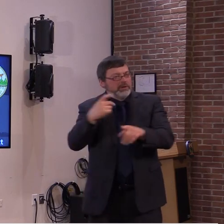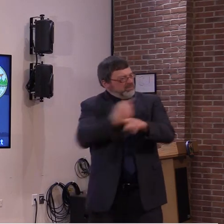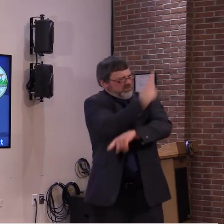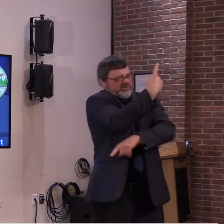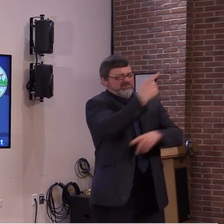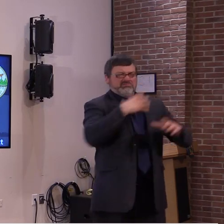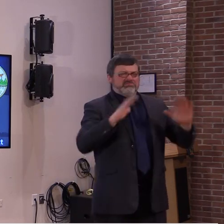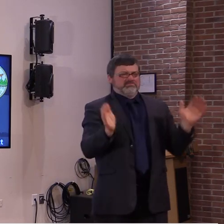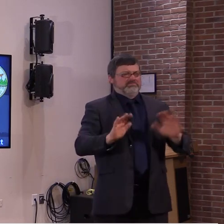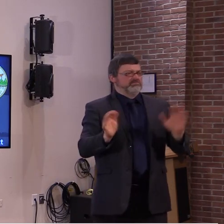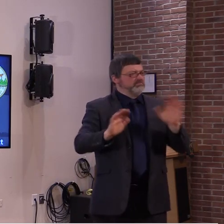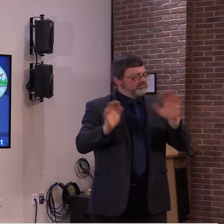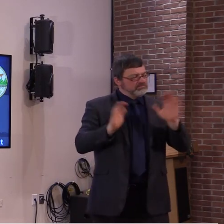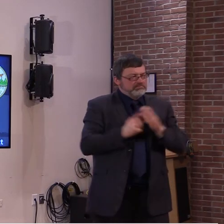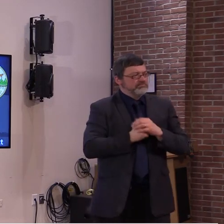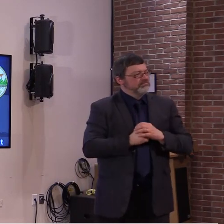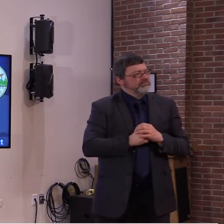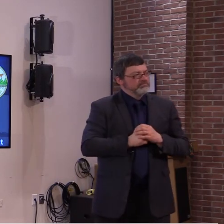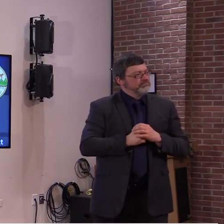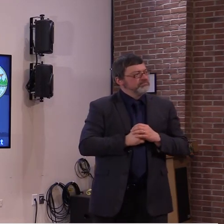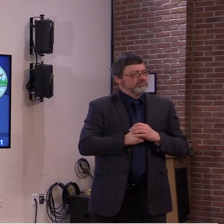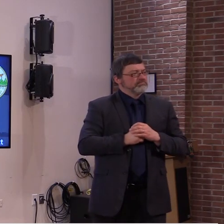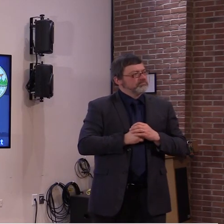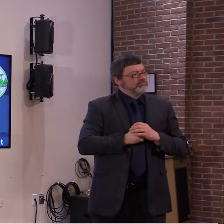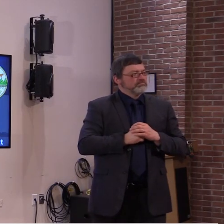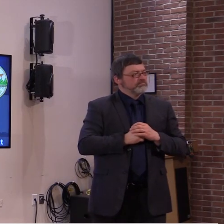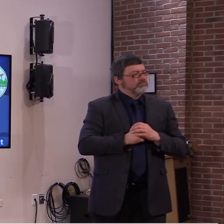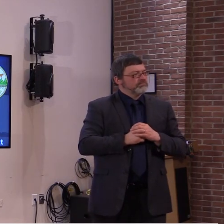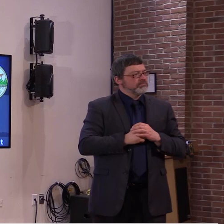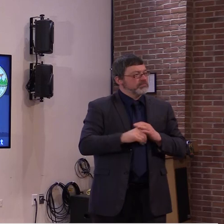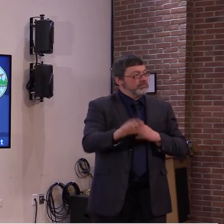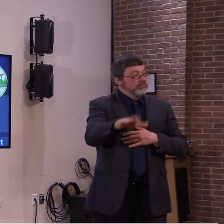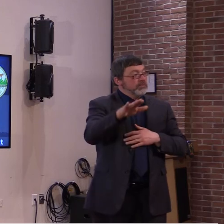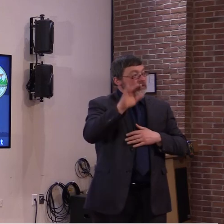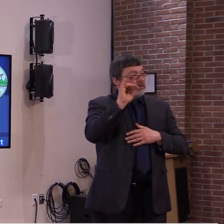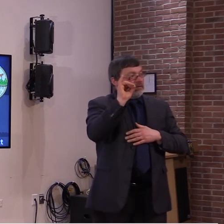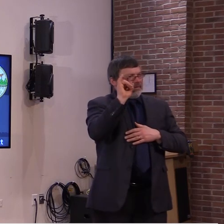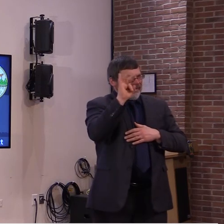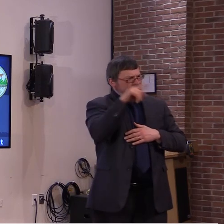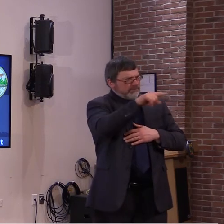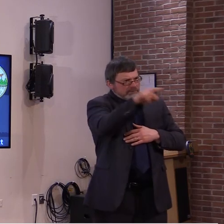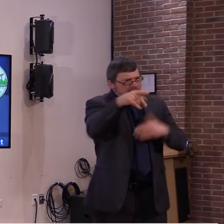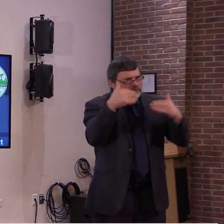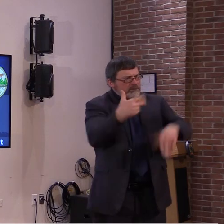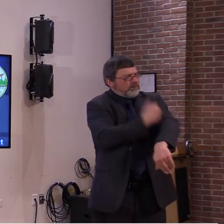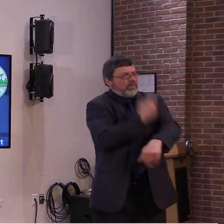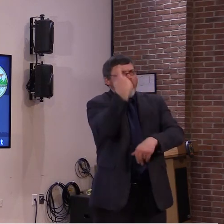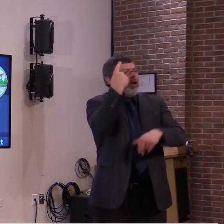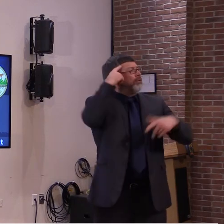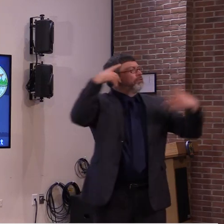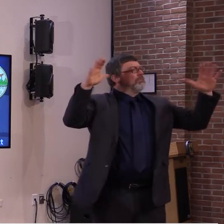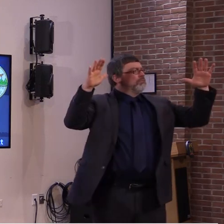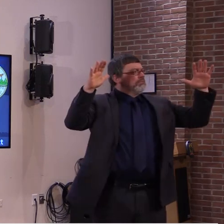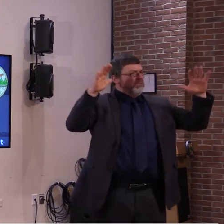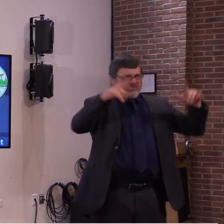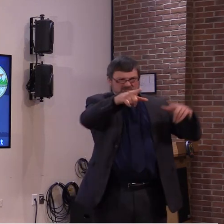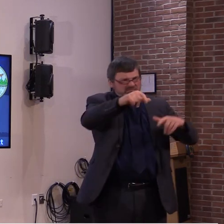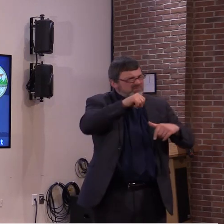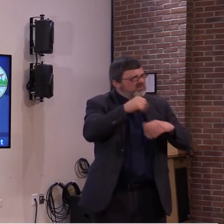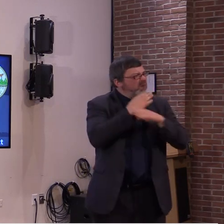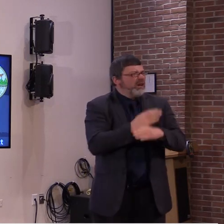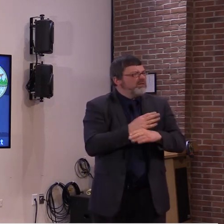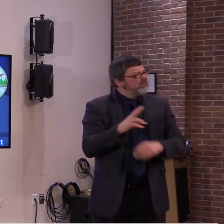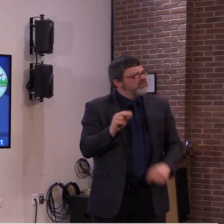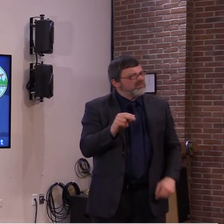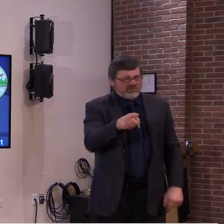the first dose of the vaccine, you're not immediately immune or protected. It may take